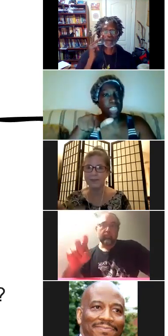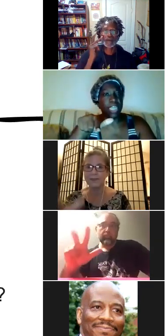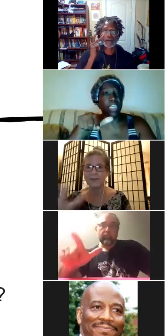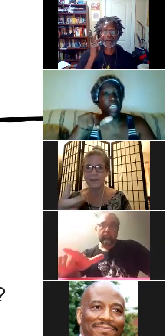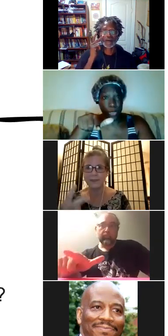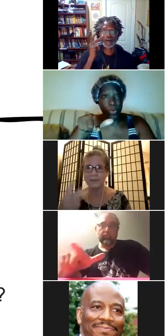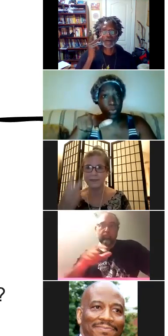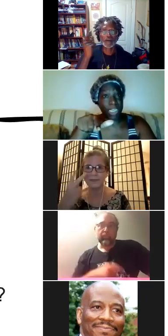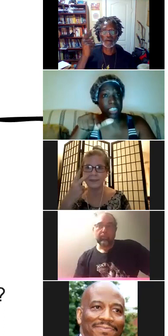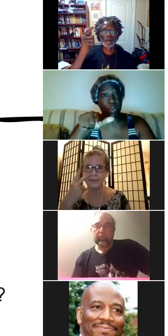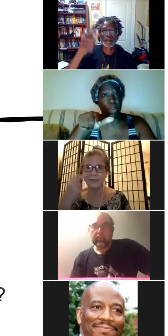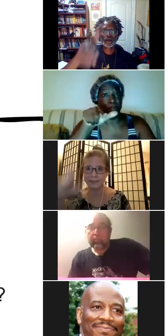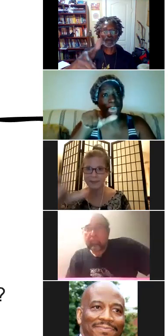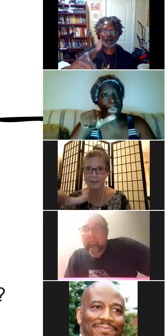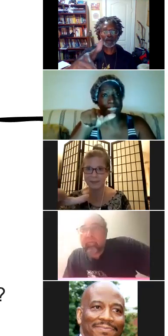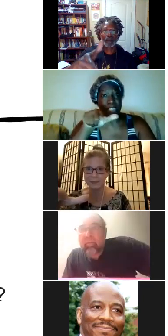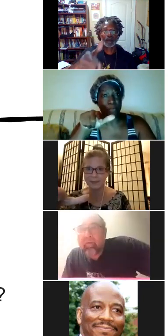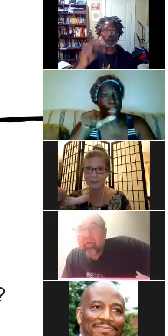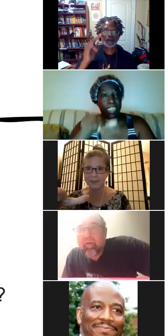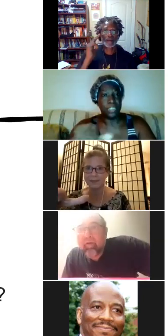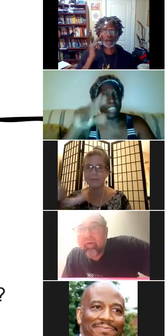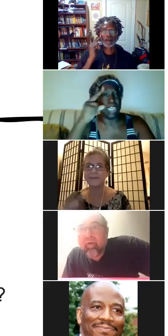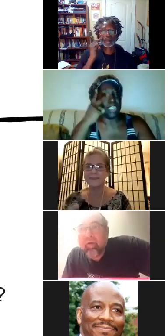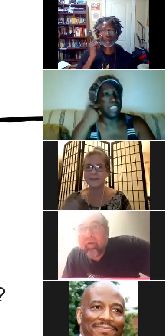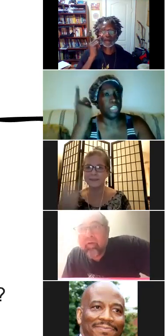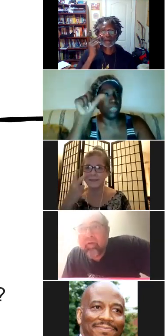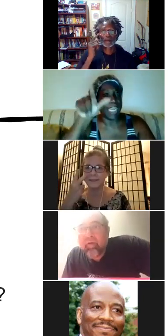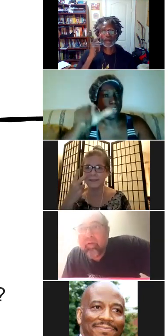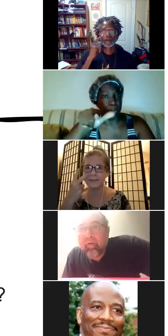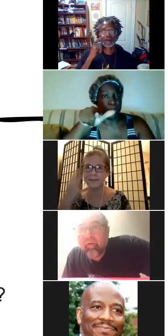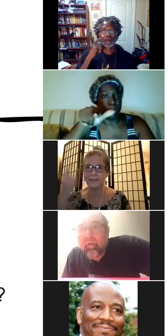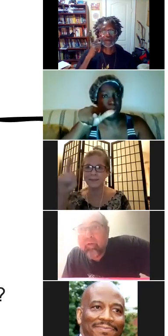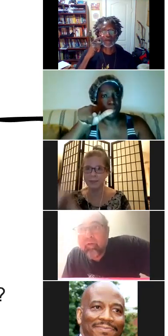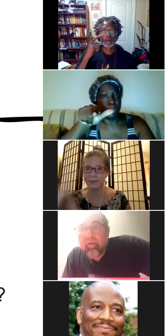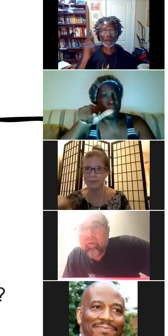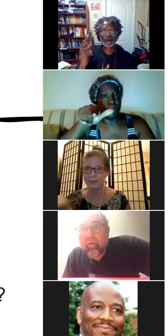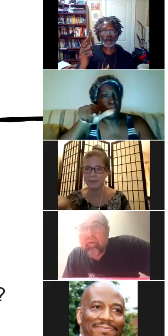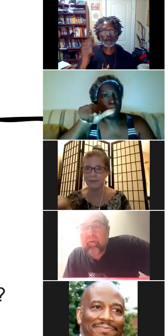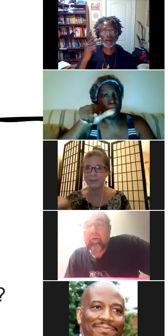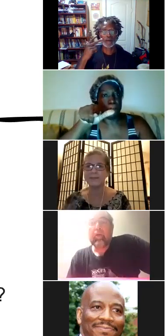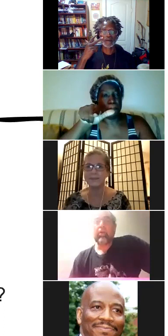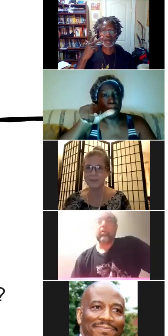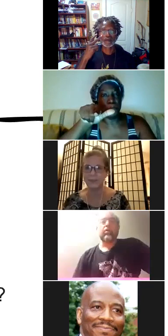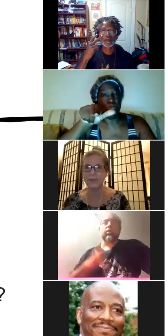actually signing you, but it's going fast. It's a phrase, so it's like see you later.